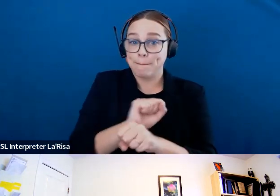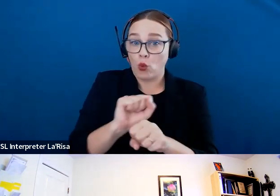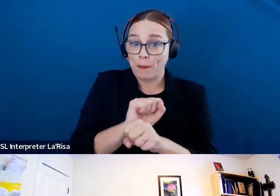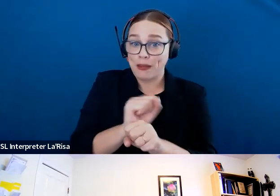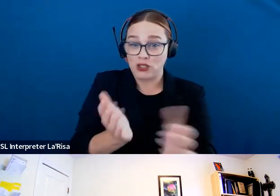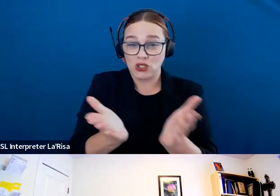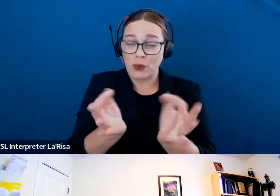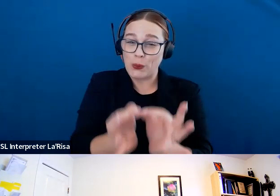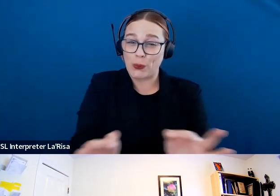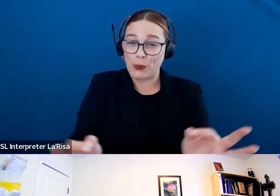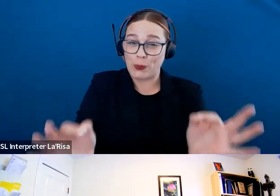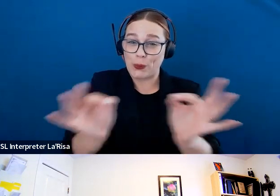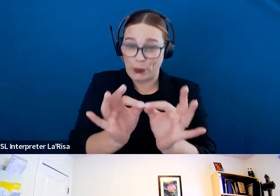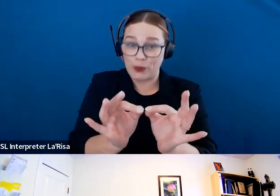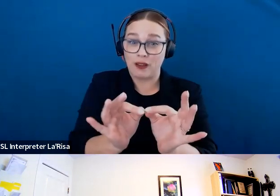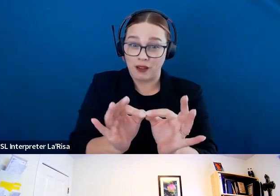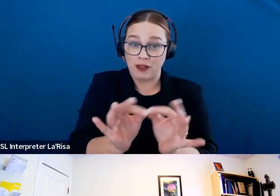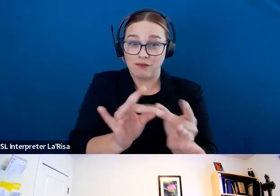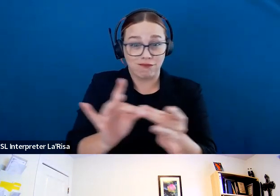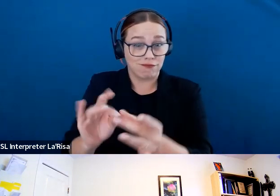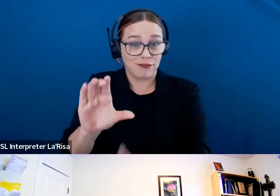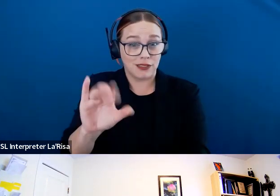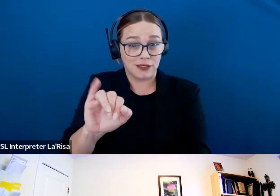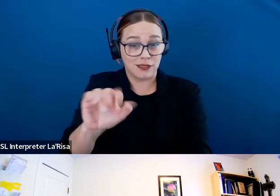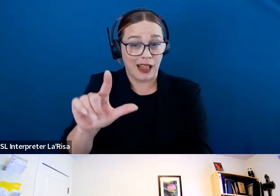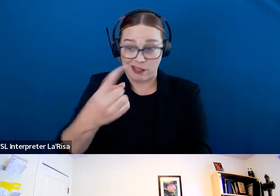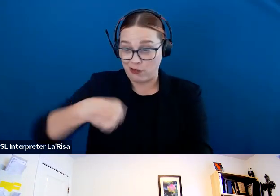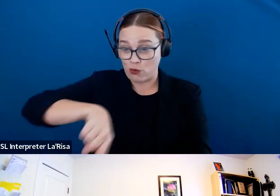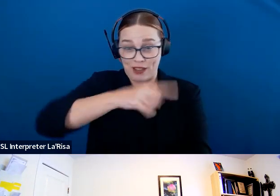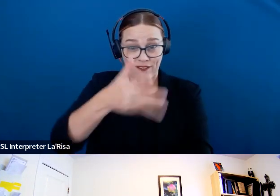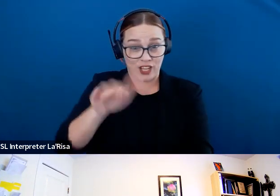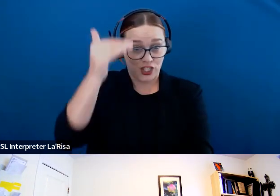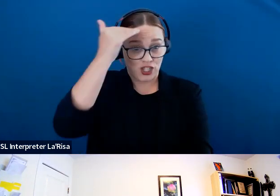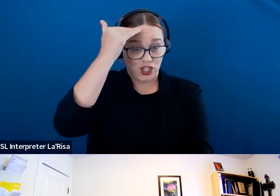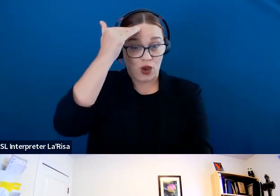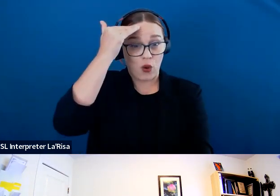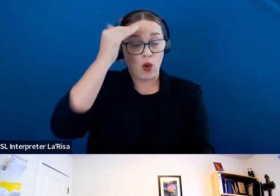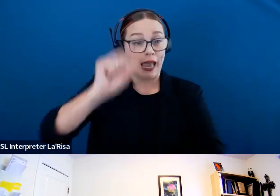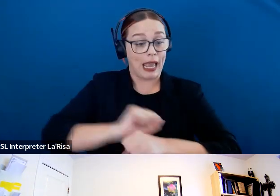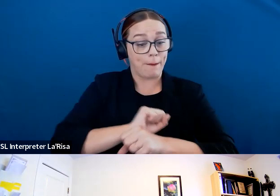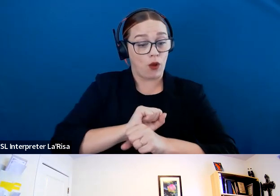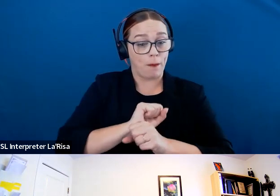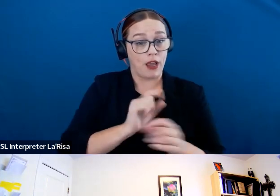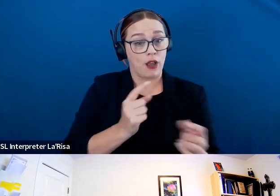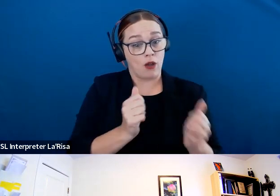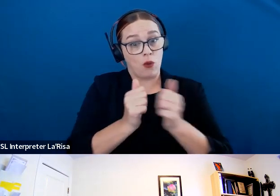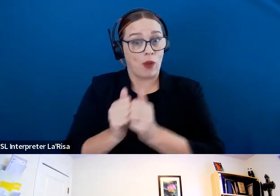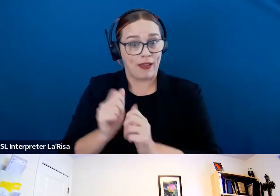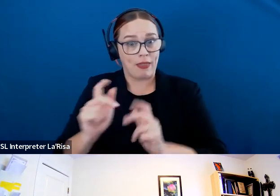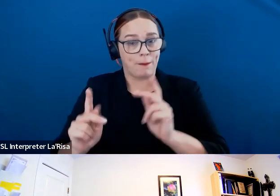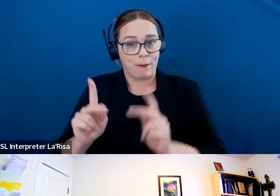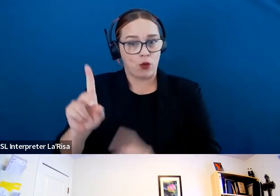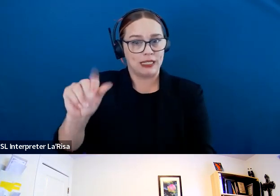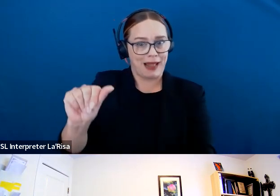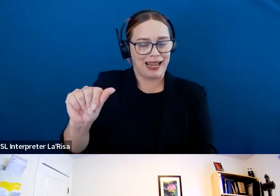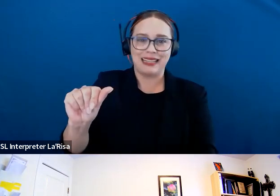essential to a CIL. We all know that employment for people with disabilities is very important, and people with